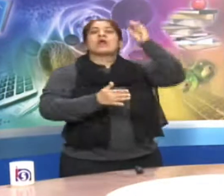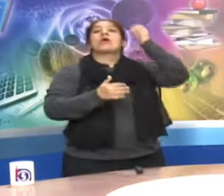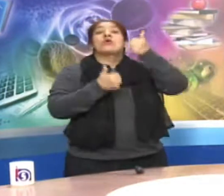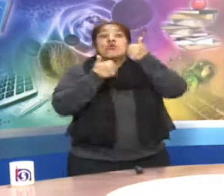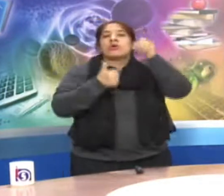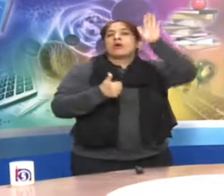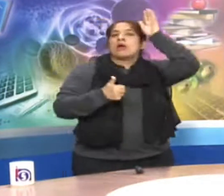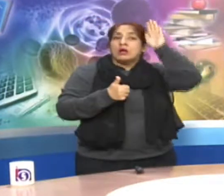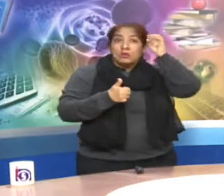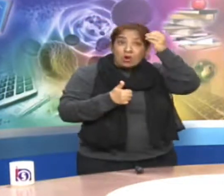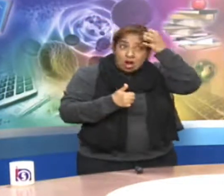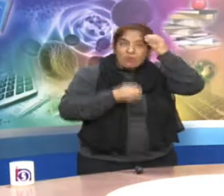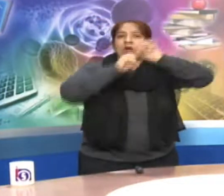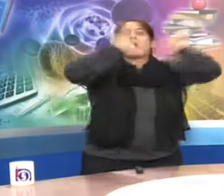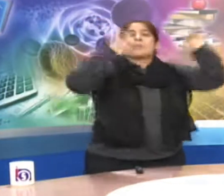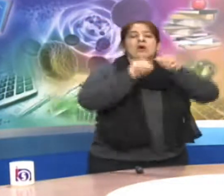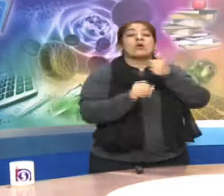It saves them from their loss.